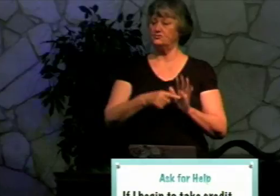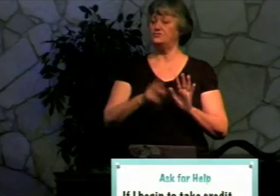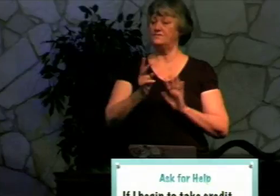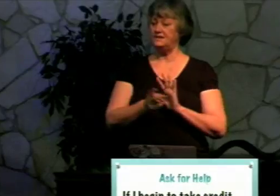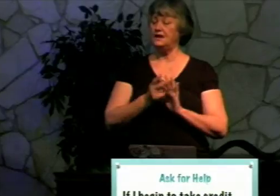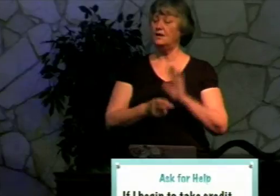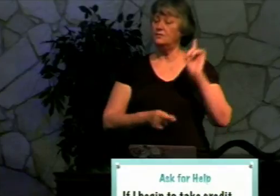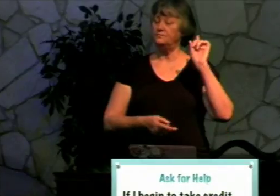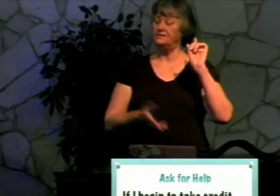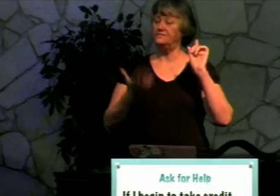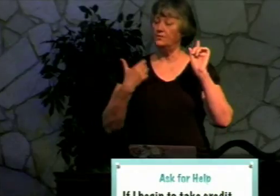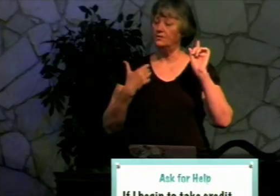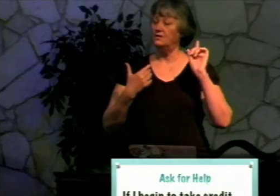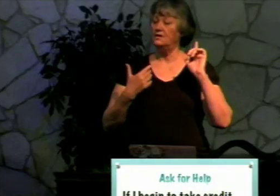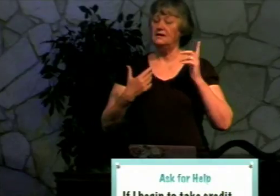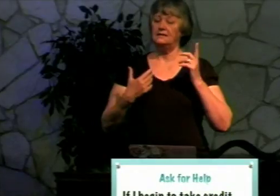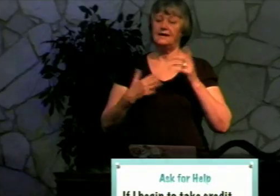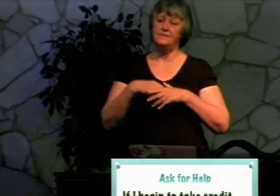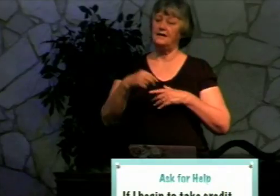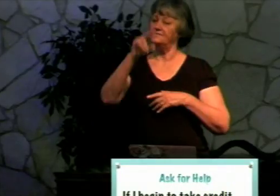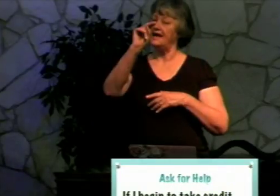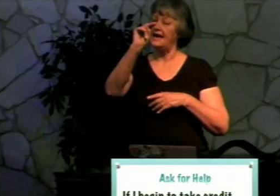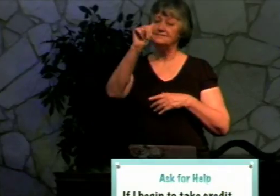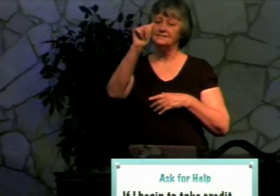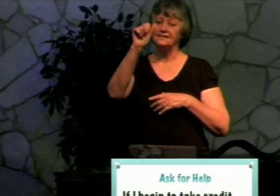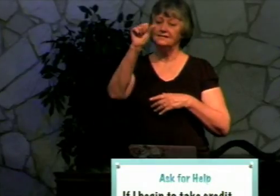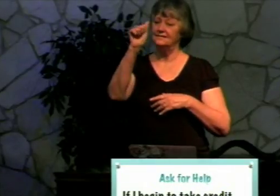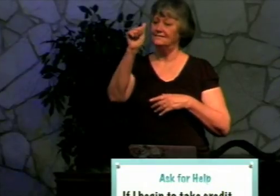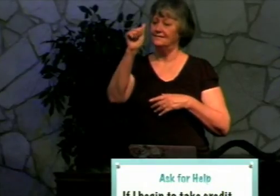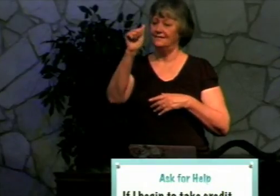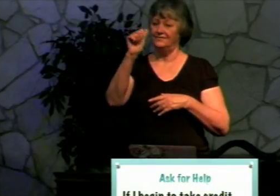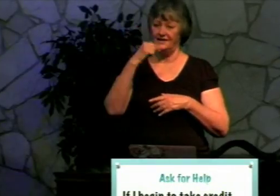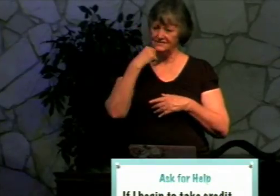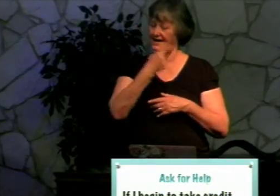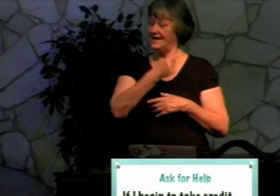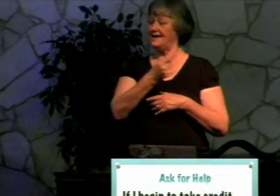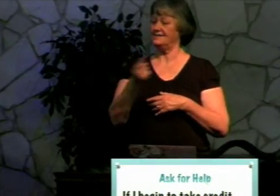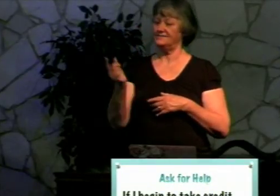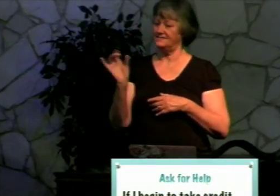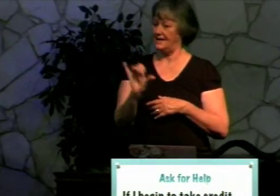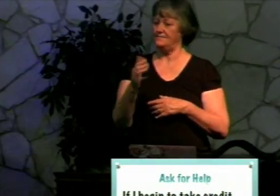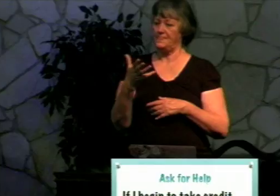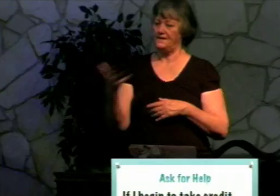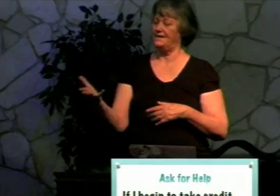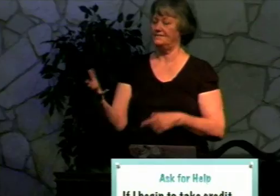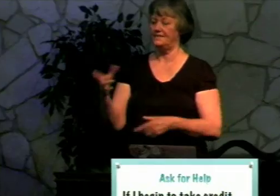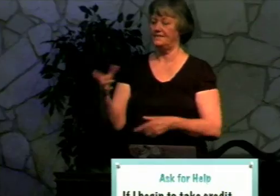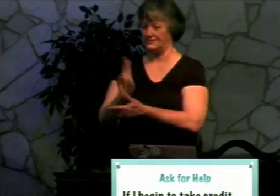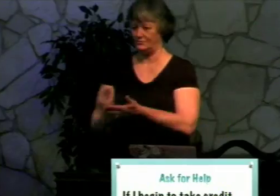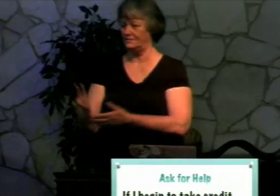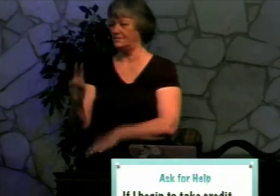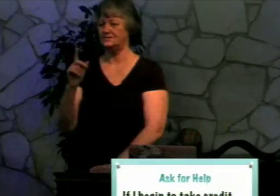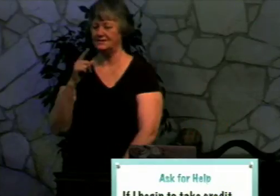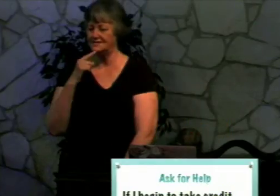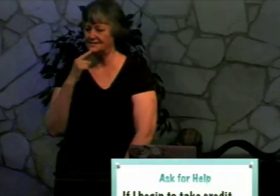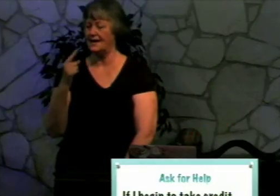you the video before, it came out of NASA. They're saying the same thing that this university is